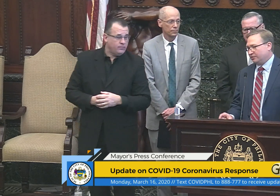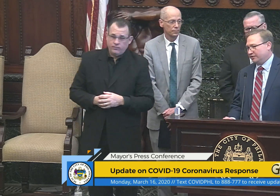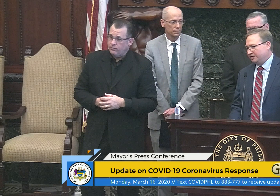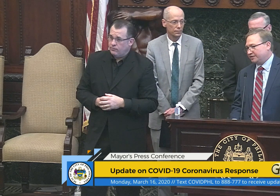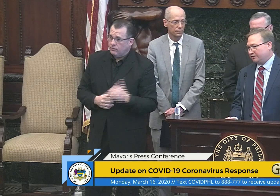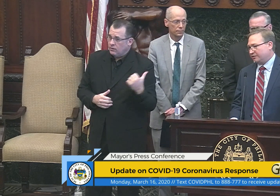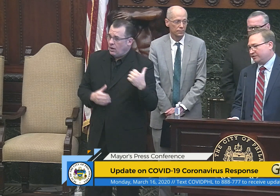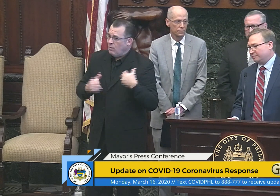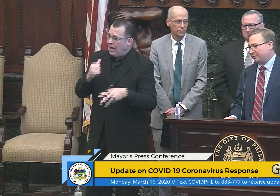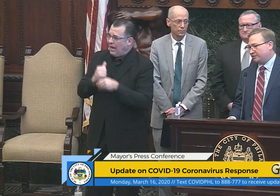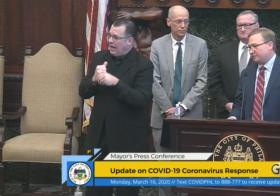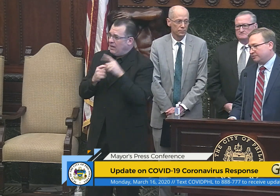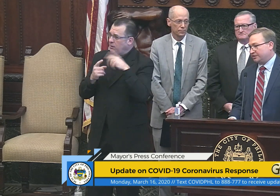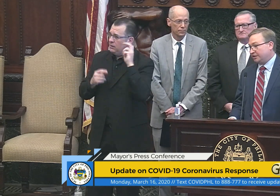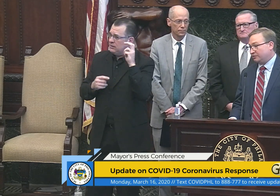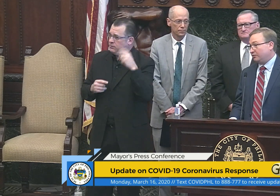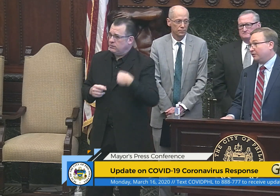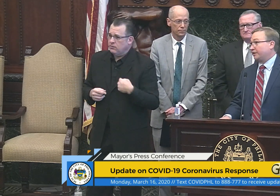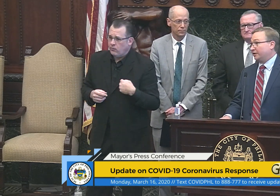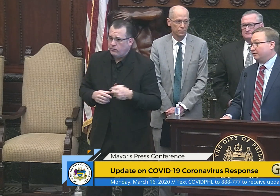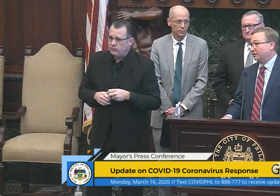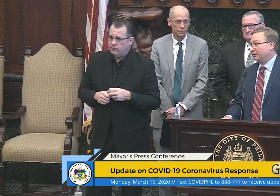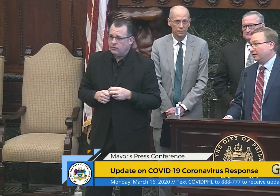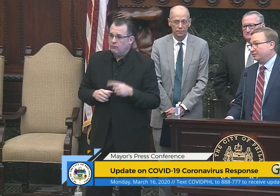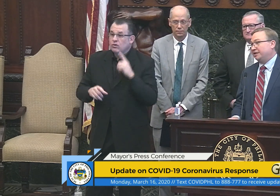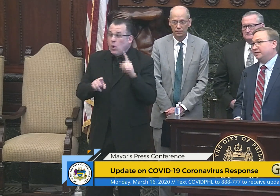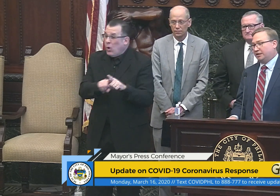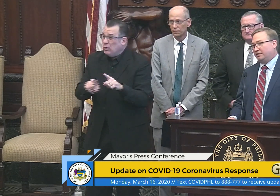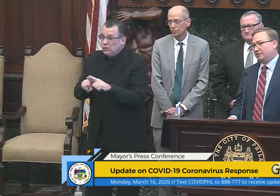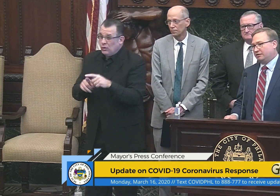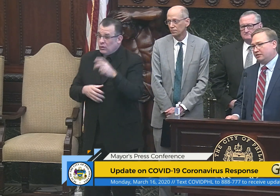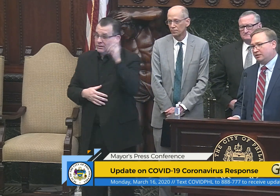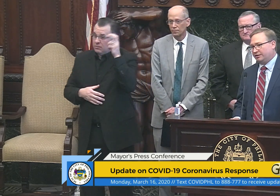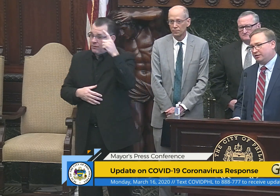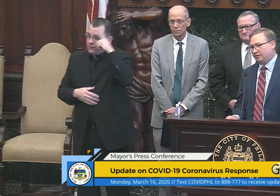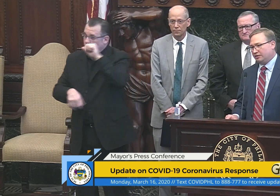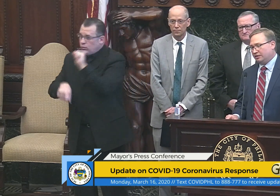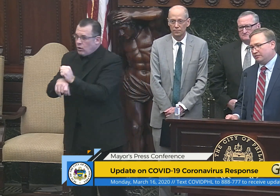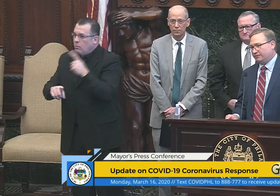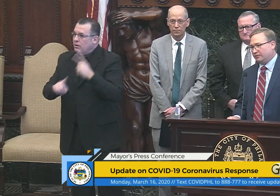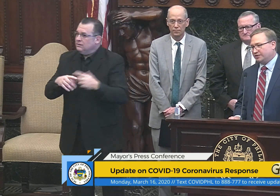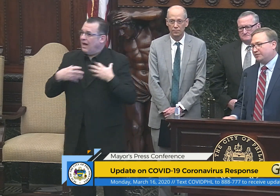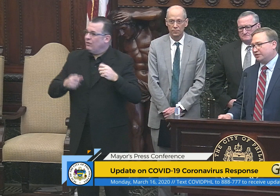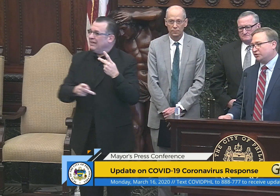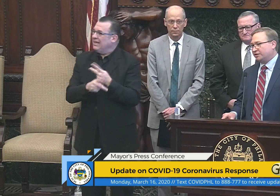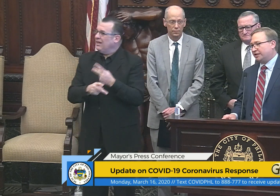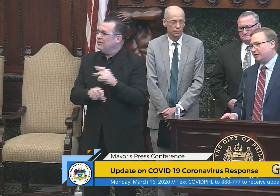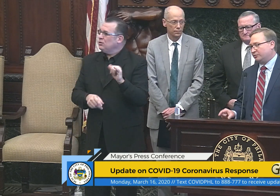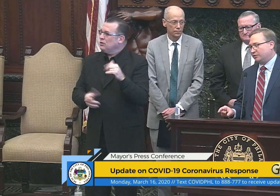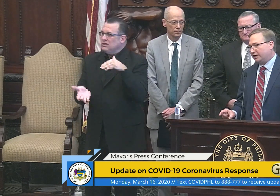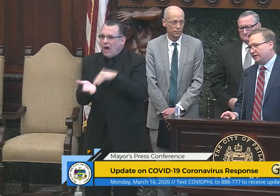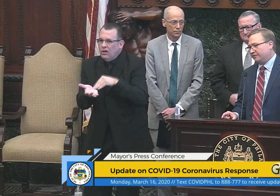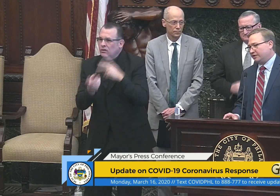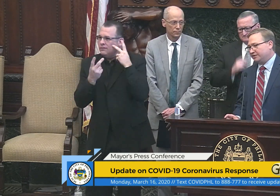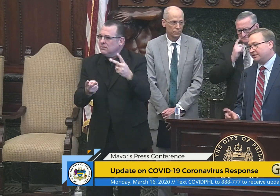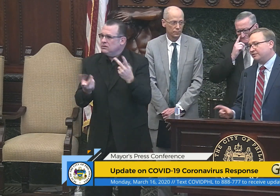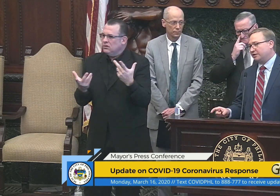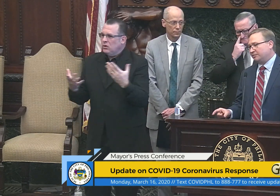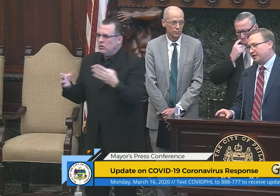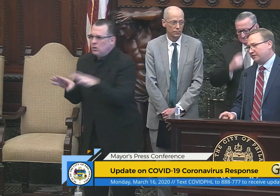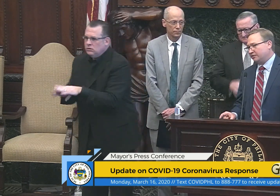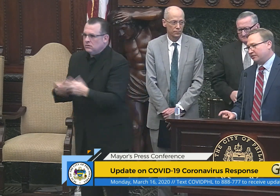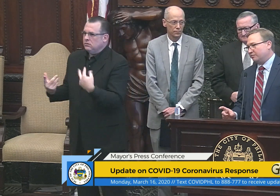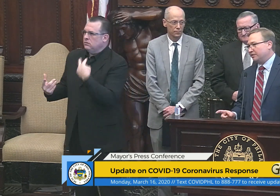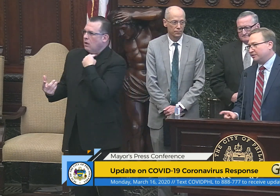it's also a significant transportation source to get to healthcare, to get to anything. And I think for SEPTA to shut down would have a